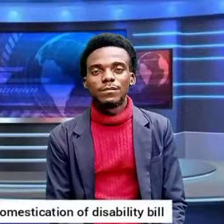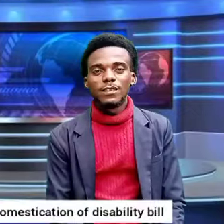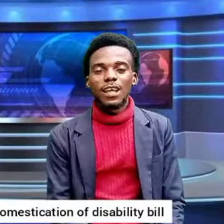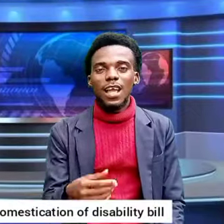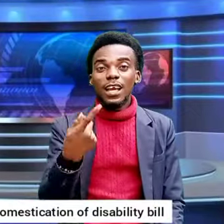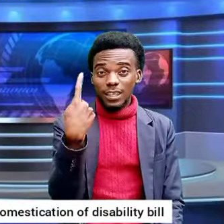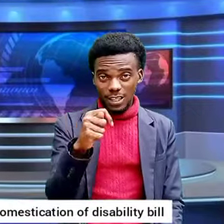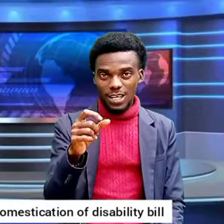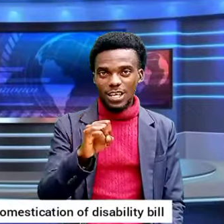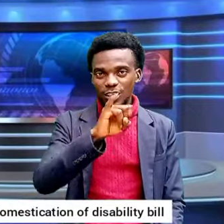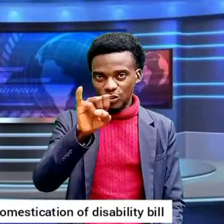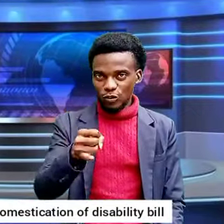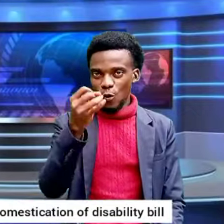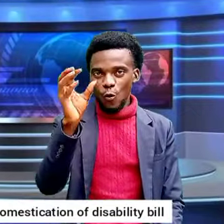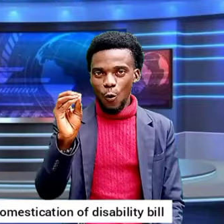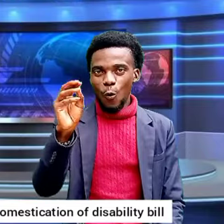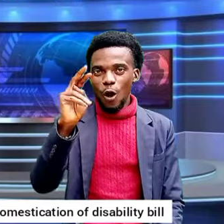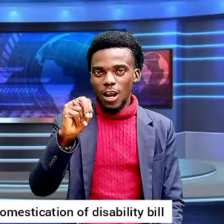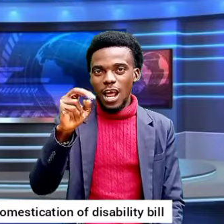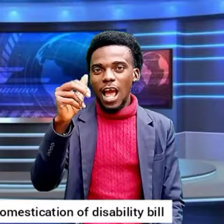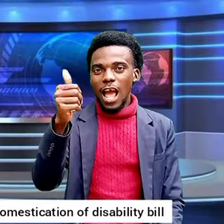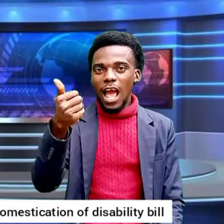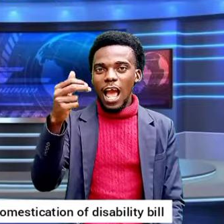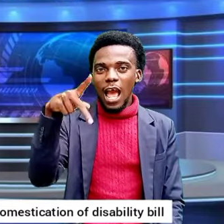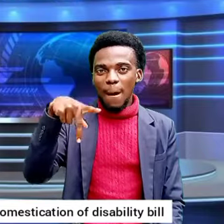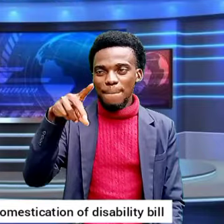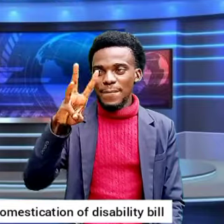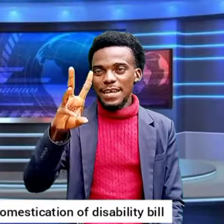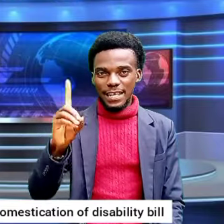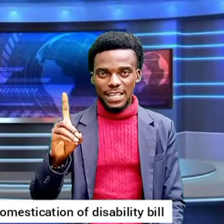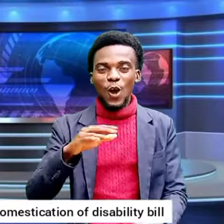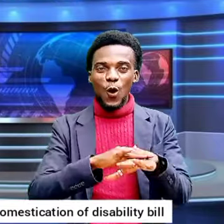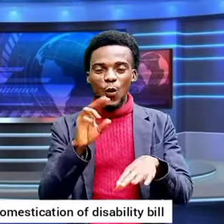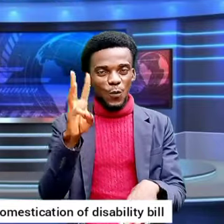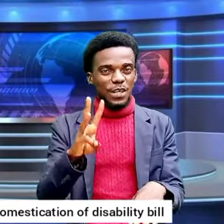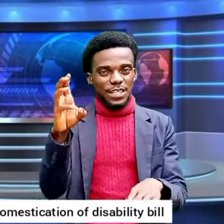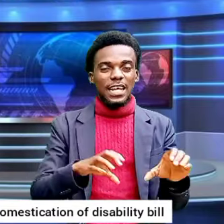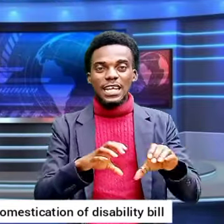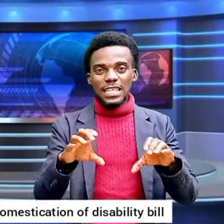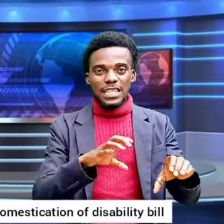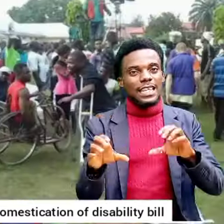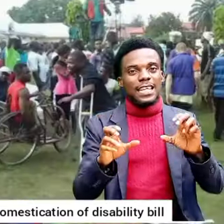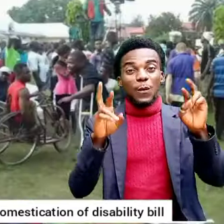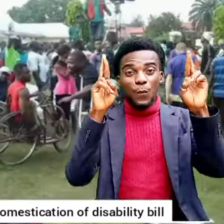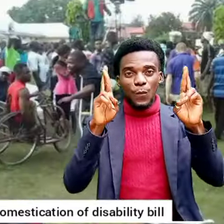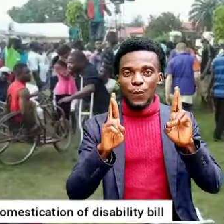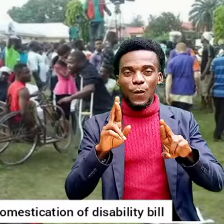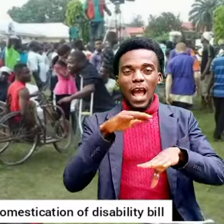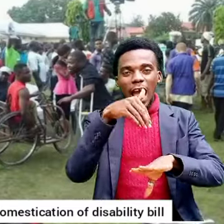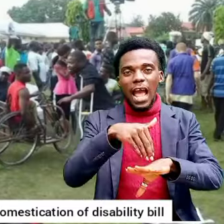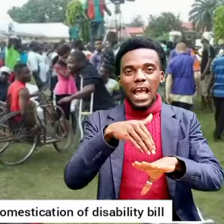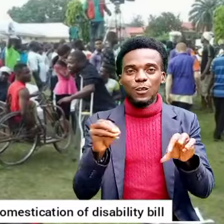Joint National Association of Persons with Disabilities (JONAPID) on Wednesday staged a peaceful protest at the Osun